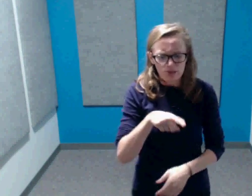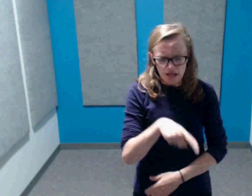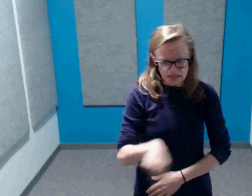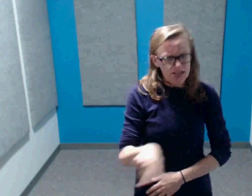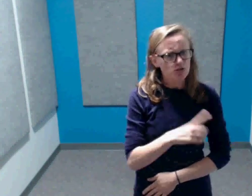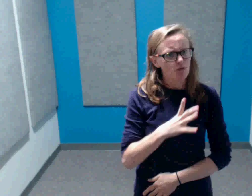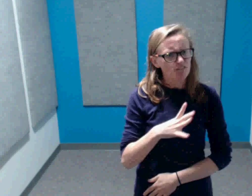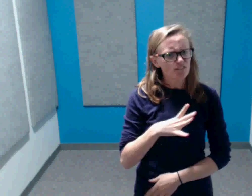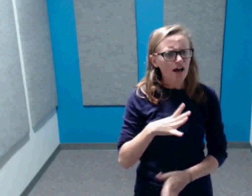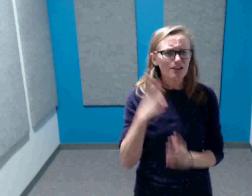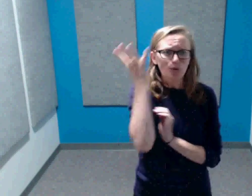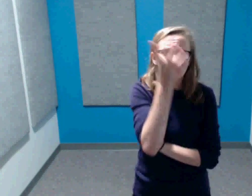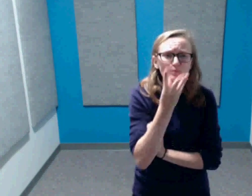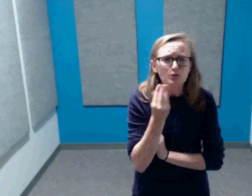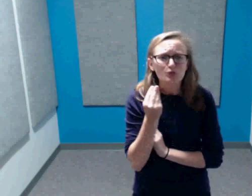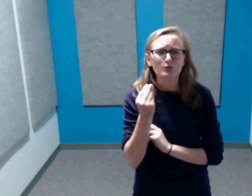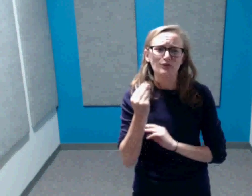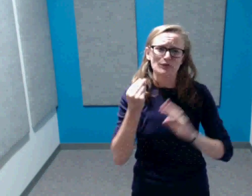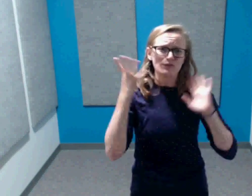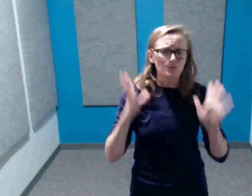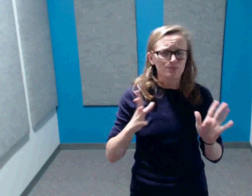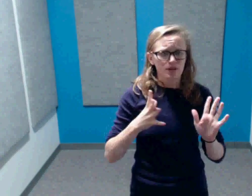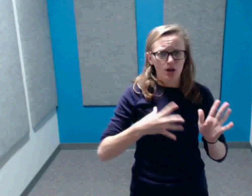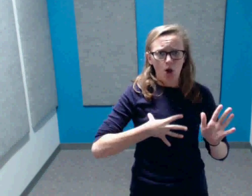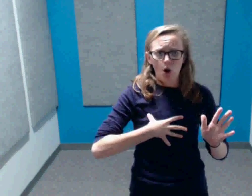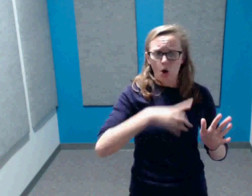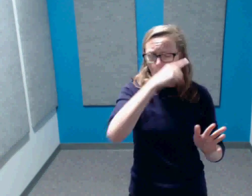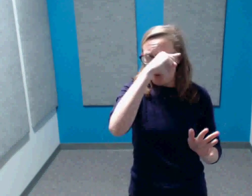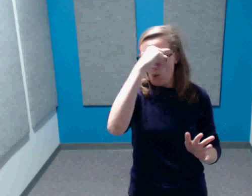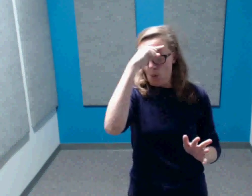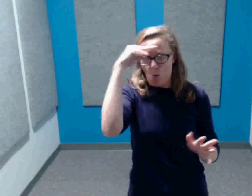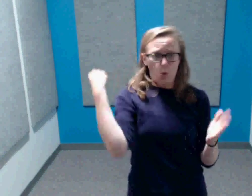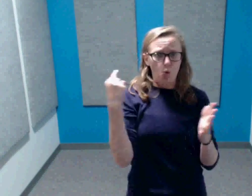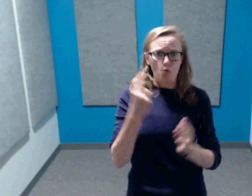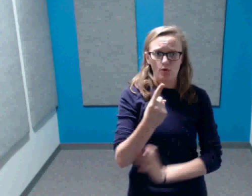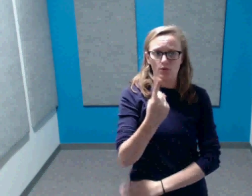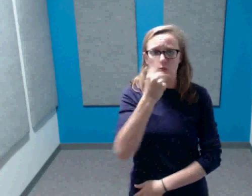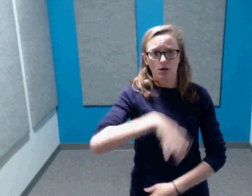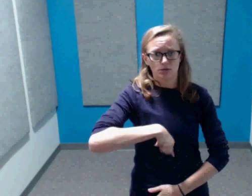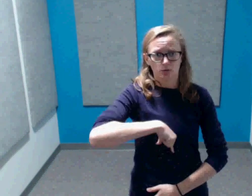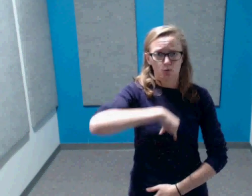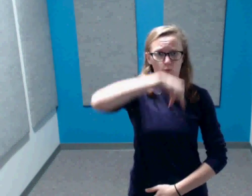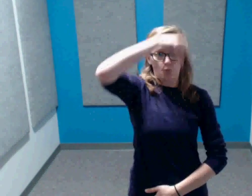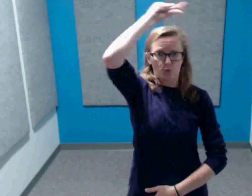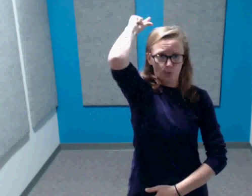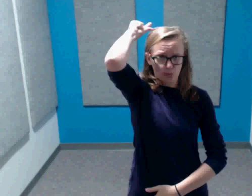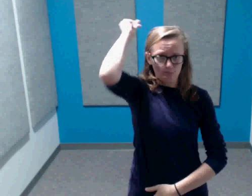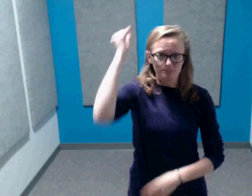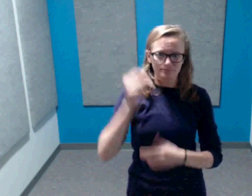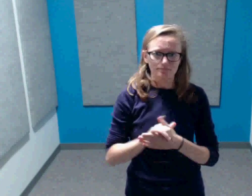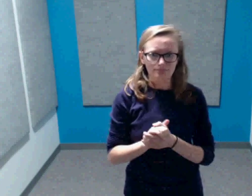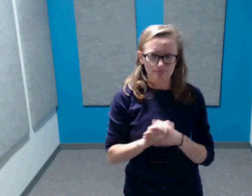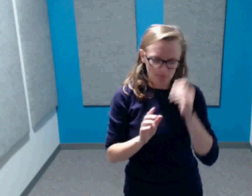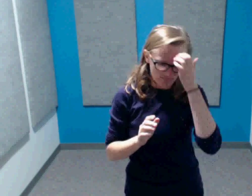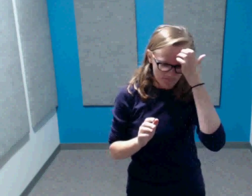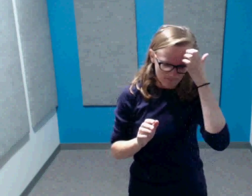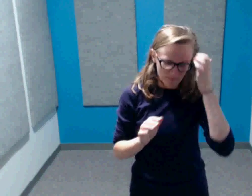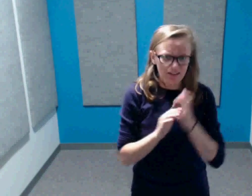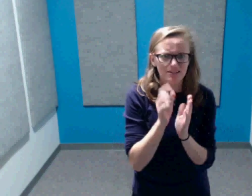They were beautiful, solid black, except for those beautiful white stripes. And so I sat down there and played a while. It went for just a few minutes until the